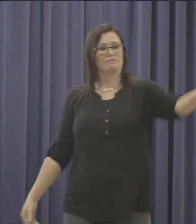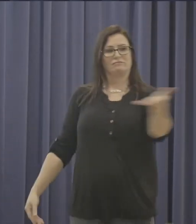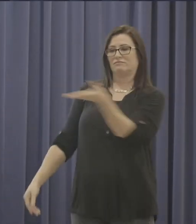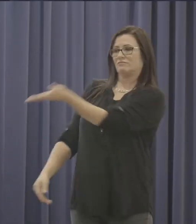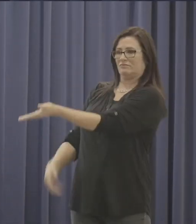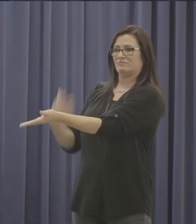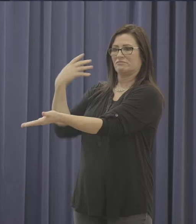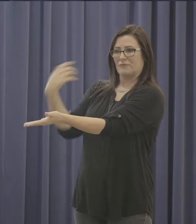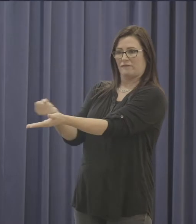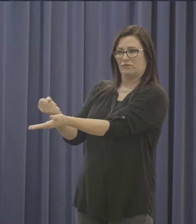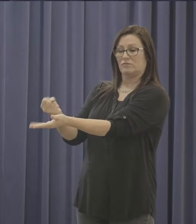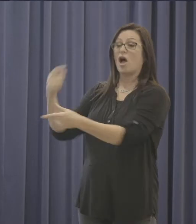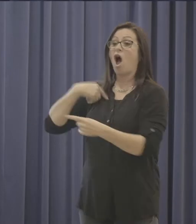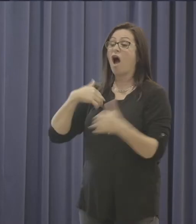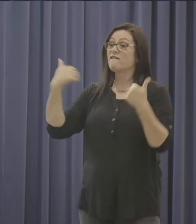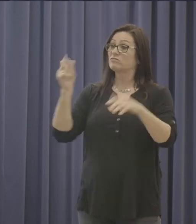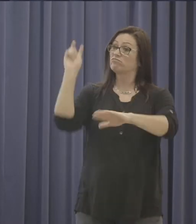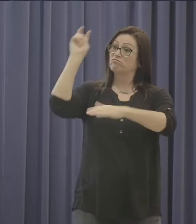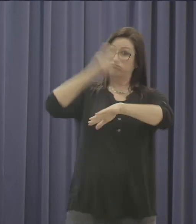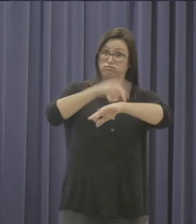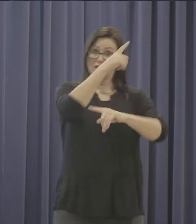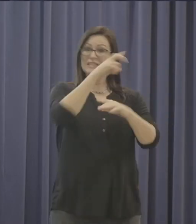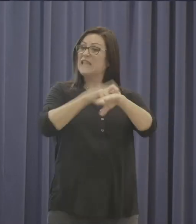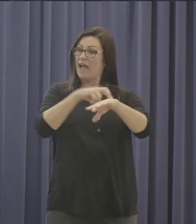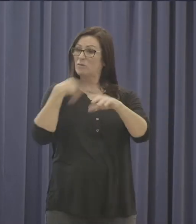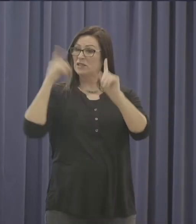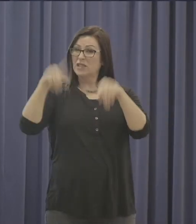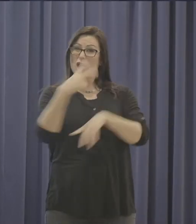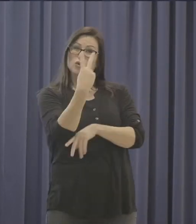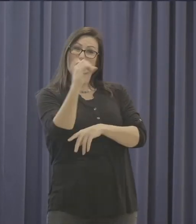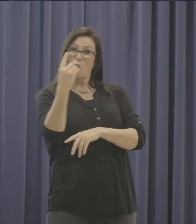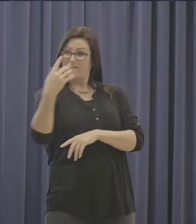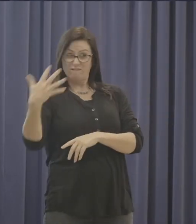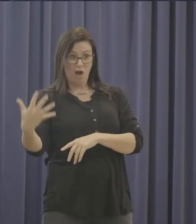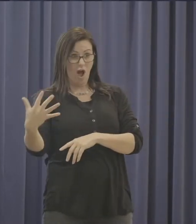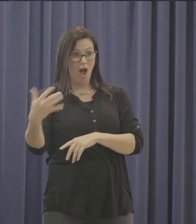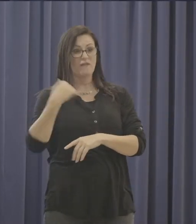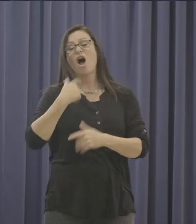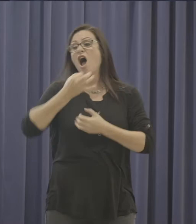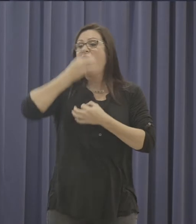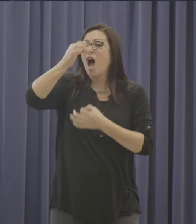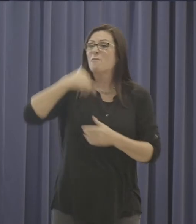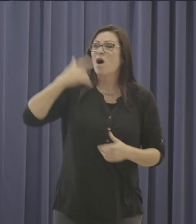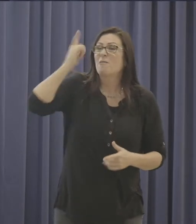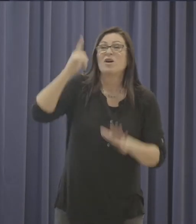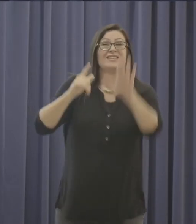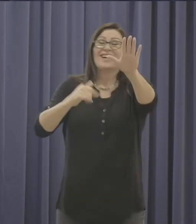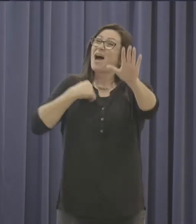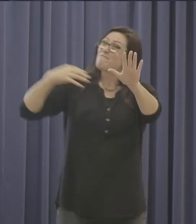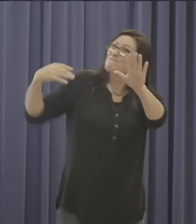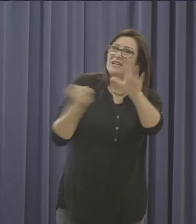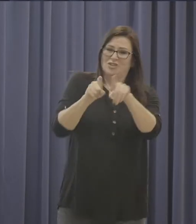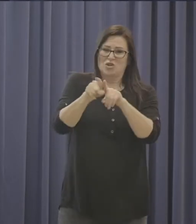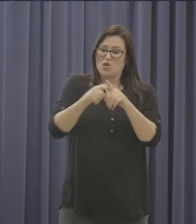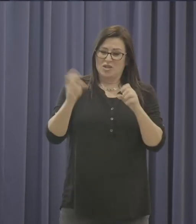I enrolled in TAFE to study Auslan full-time in 2015. I notified my employer explaining the importance of my need to